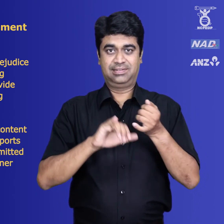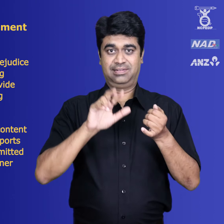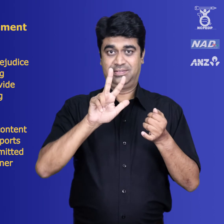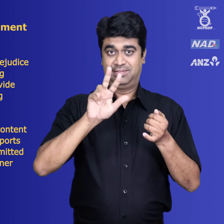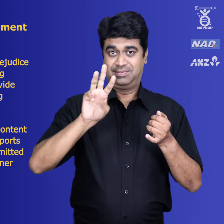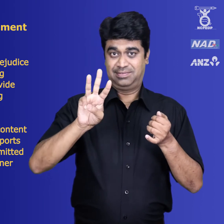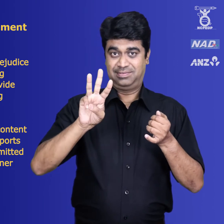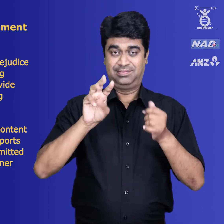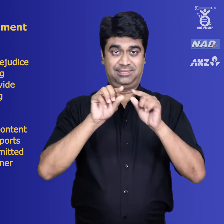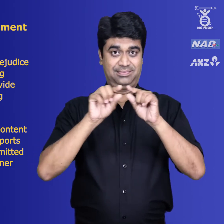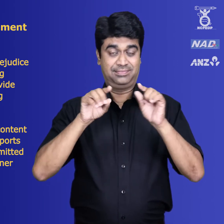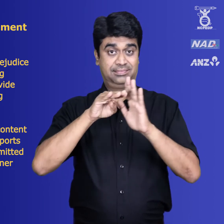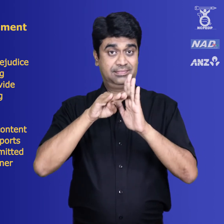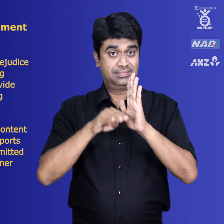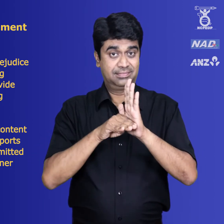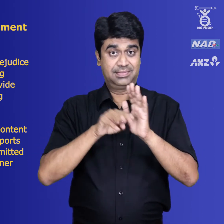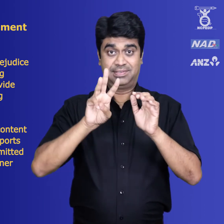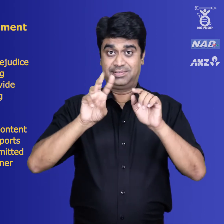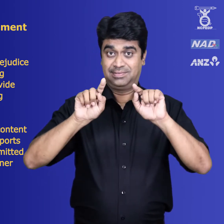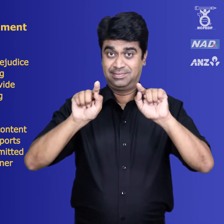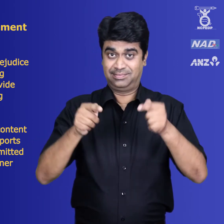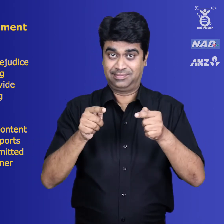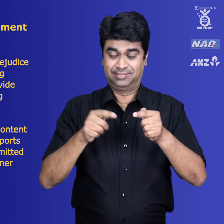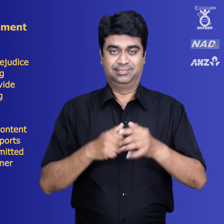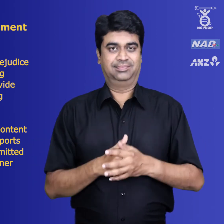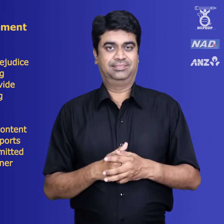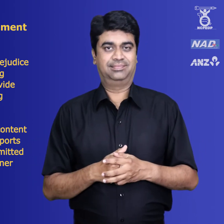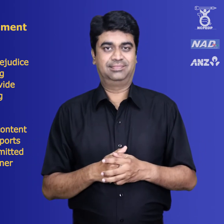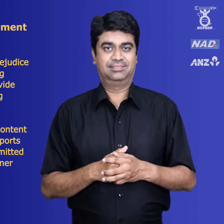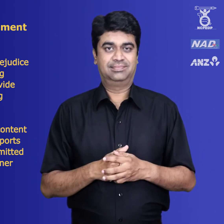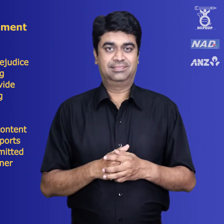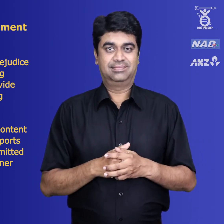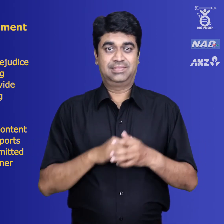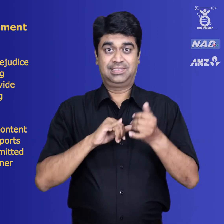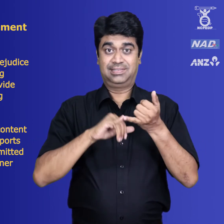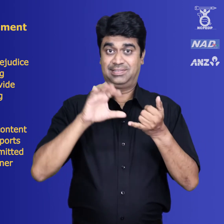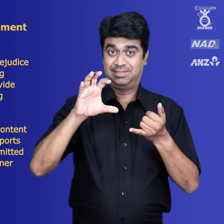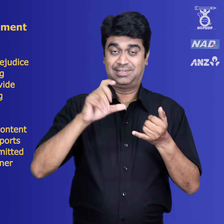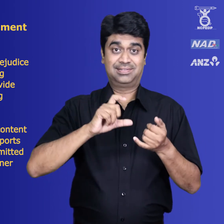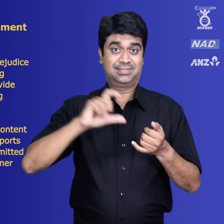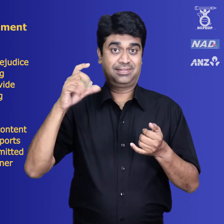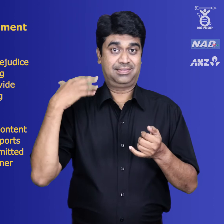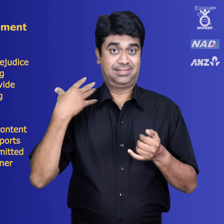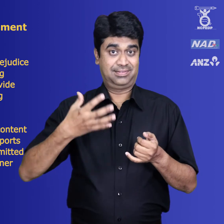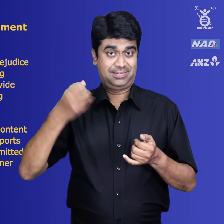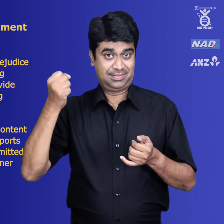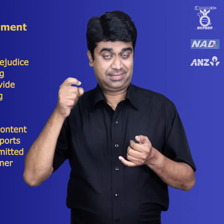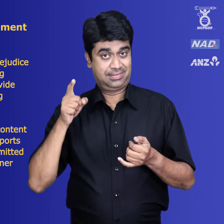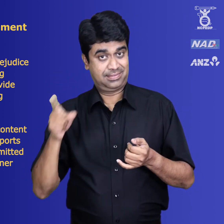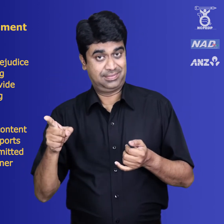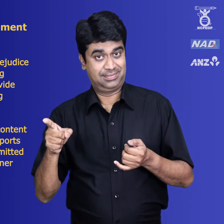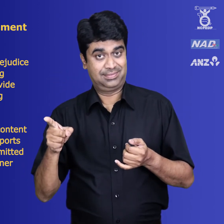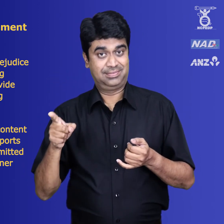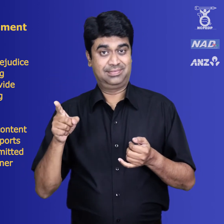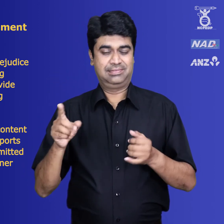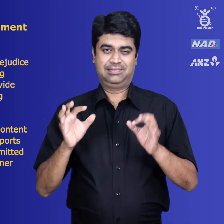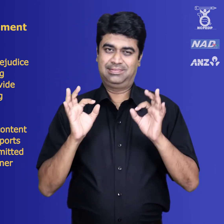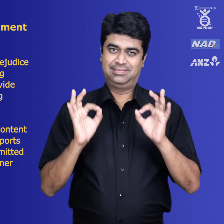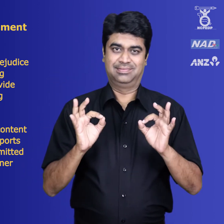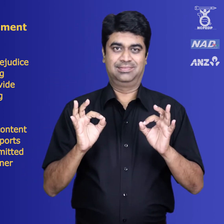The form, manner and content of annual and special reports to be prepared and submitted by the